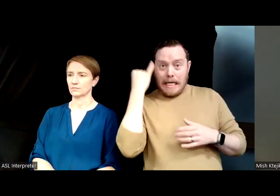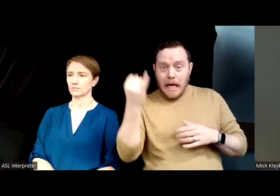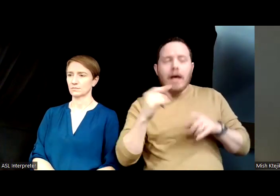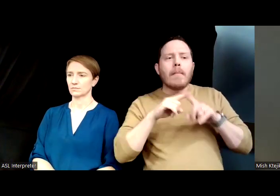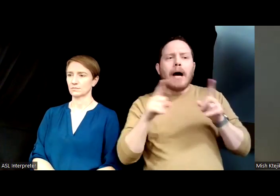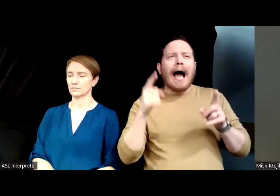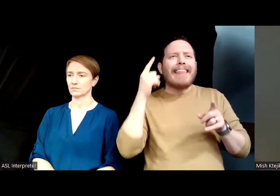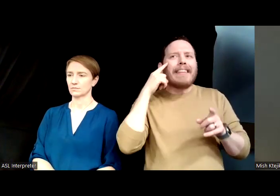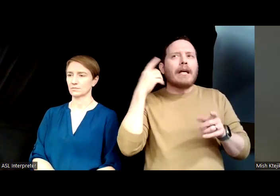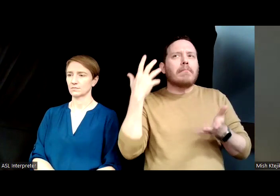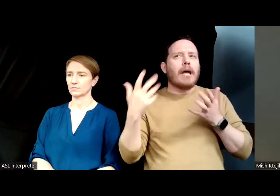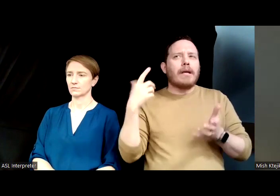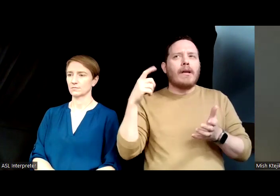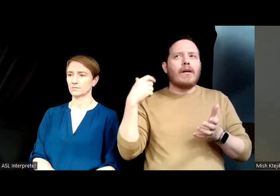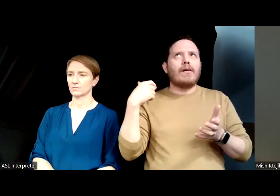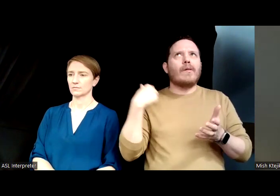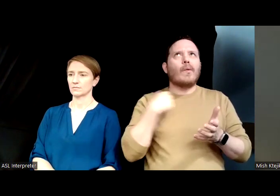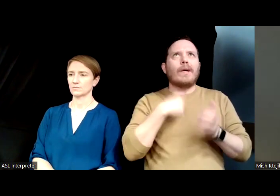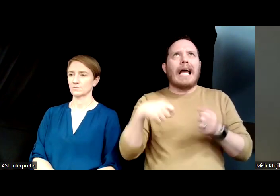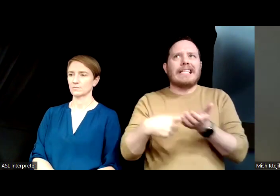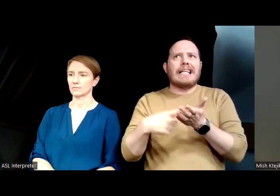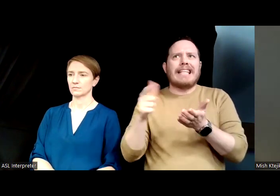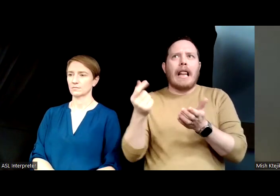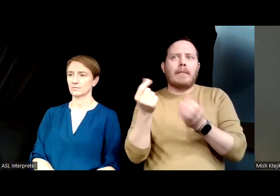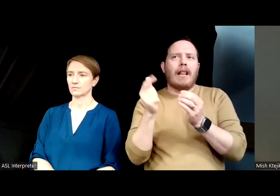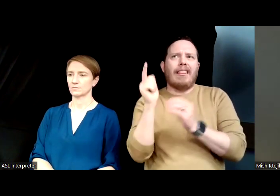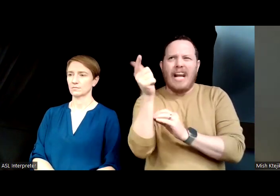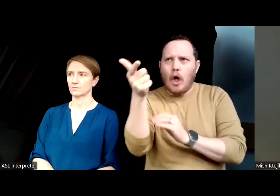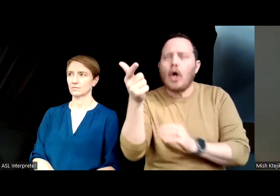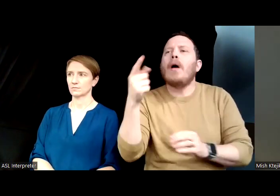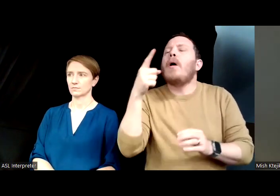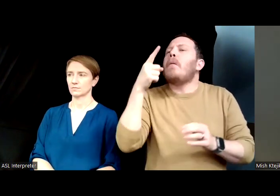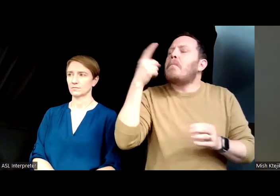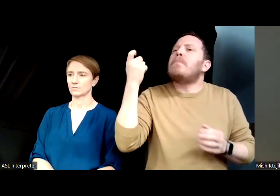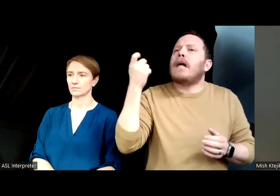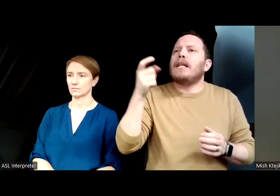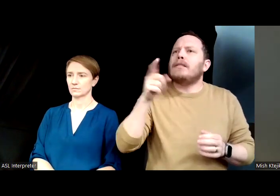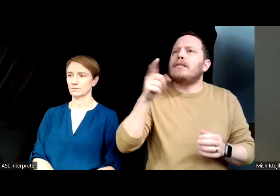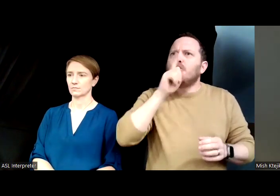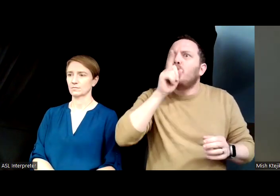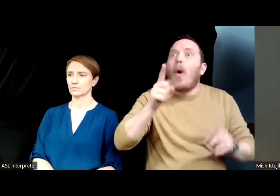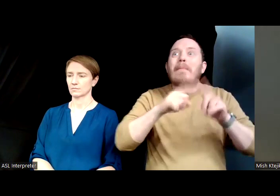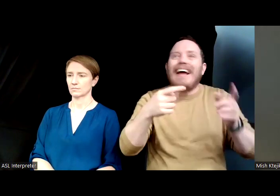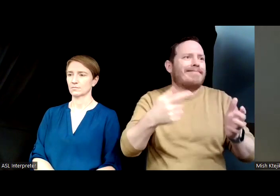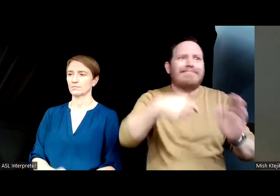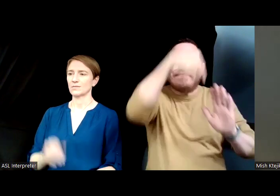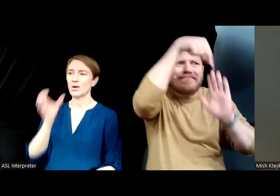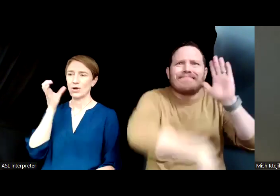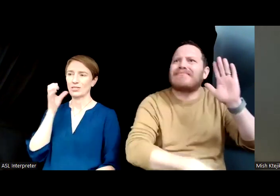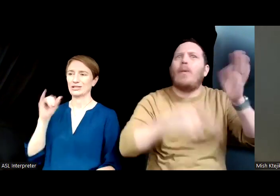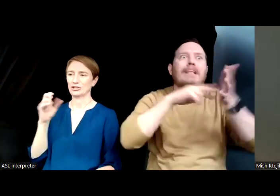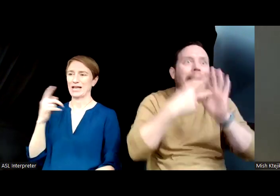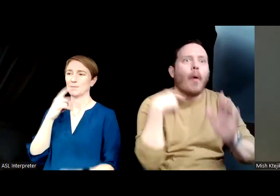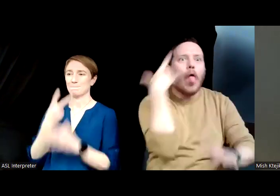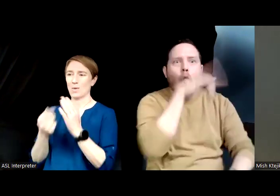equivalent to our requirements. It's an interesting idea, but we also could discuss that a little bit later in the process. Oh, Jack, yeah,